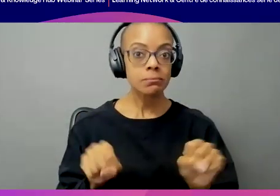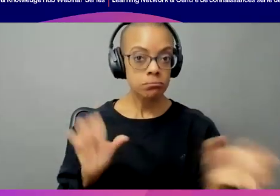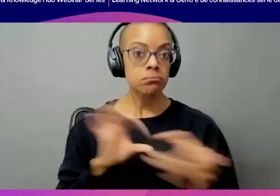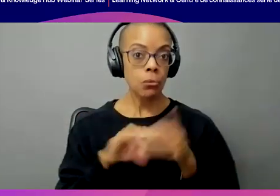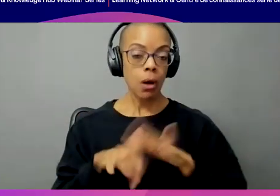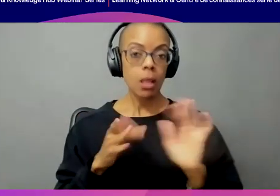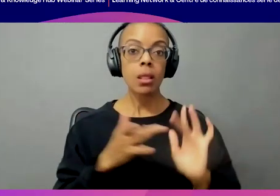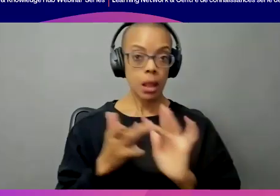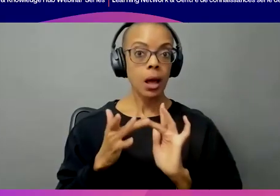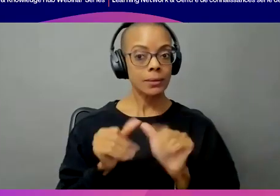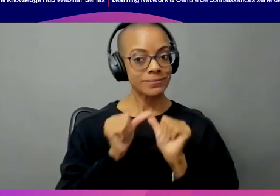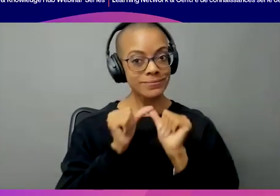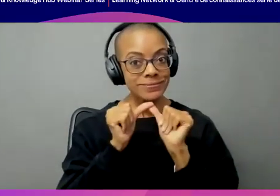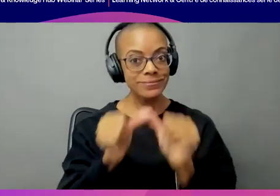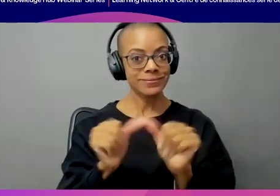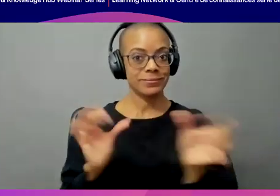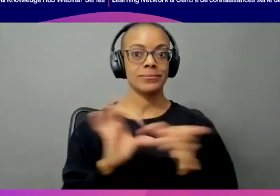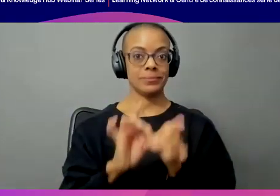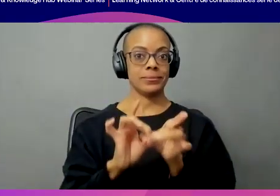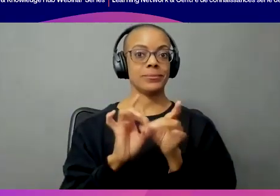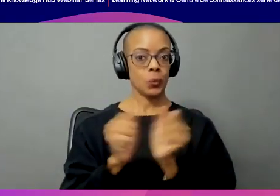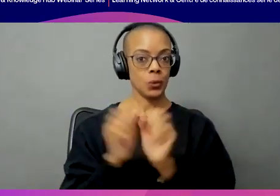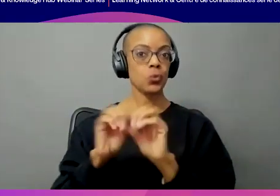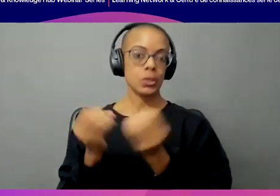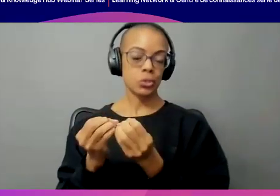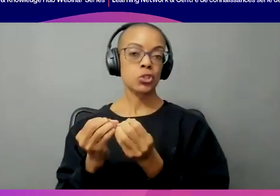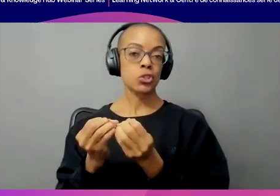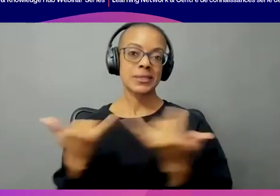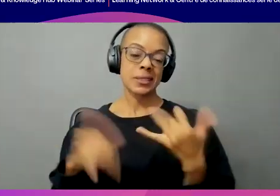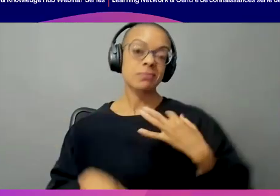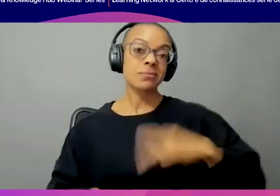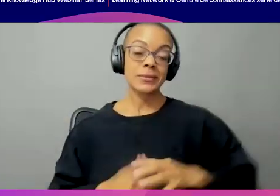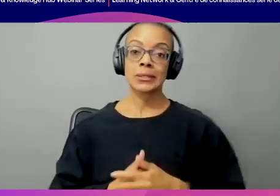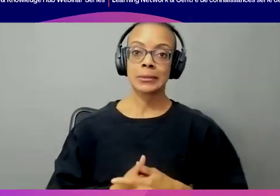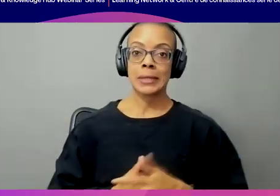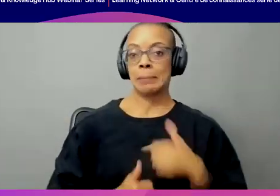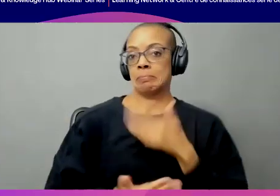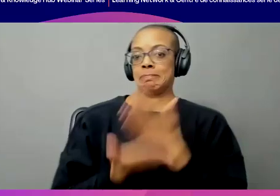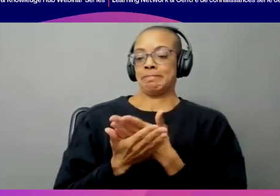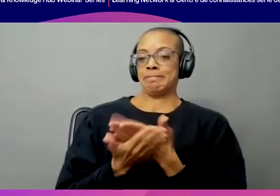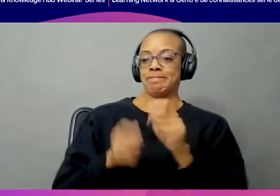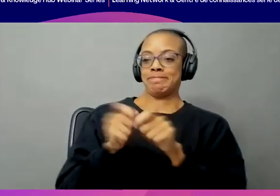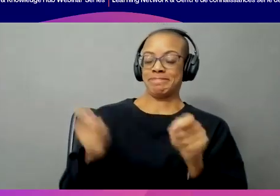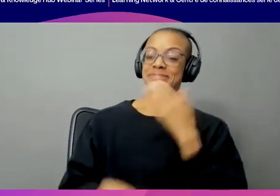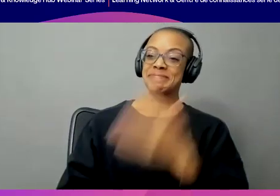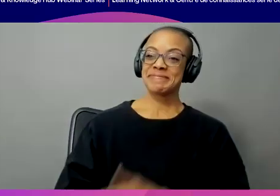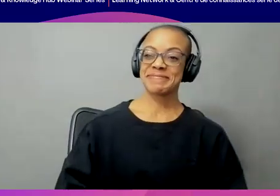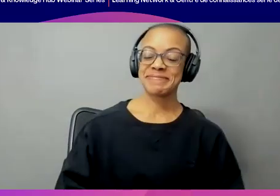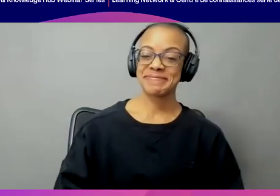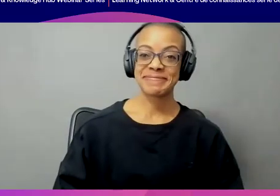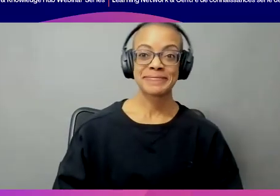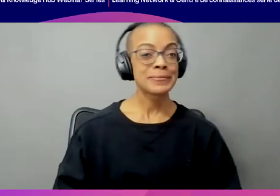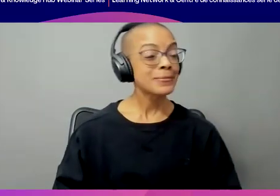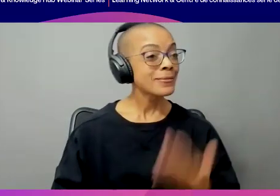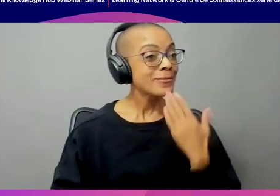are able to maintain those links with those organizations. So I'll stop there, Katrina. Thank you. Thank you so